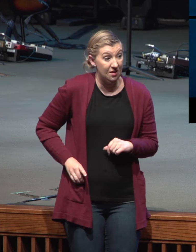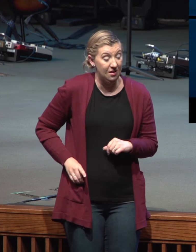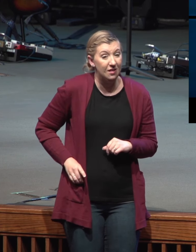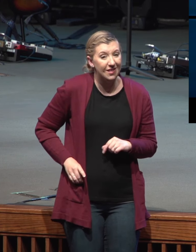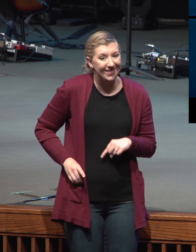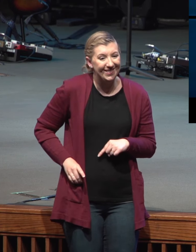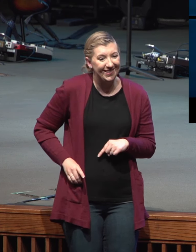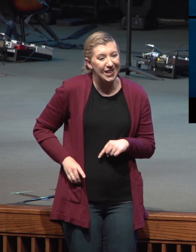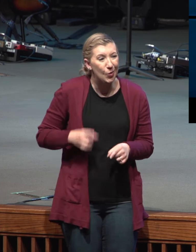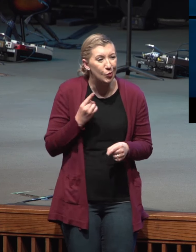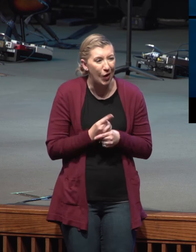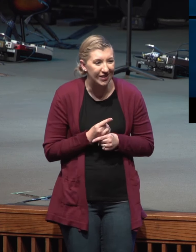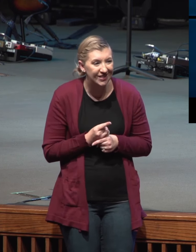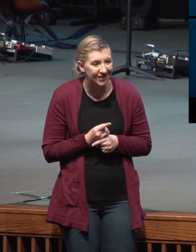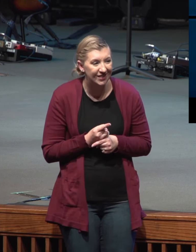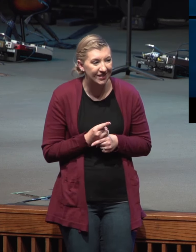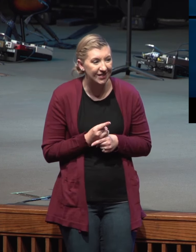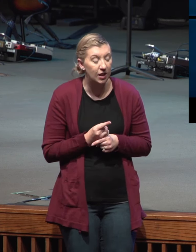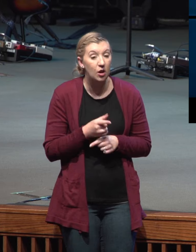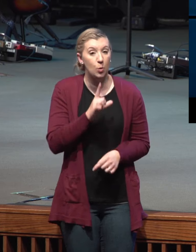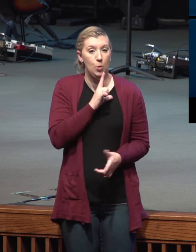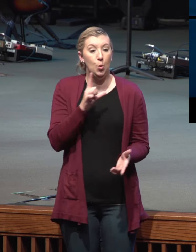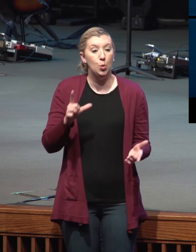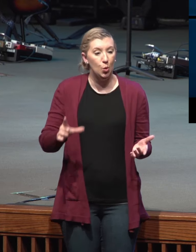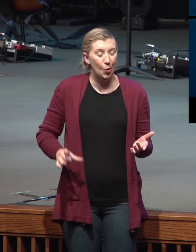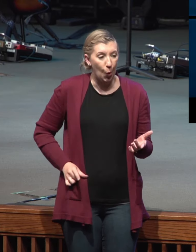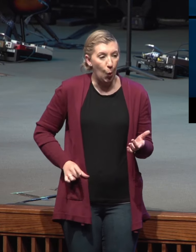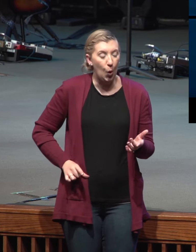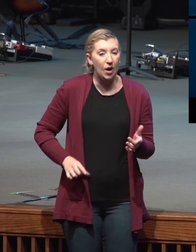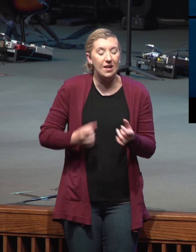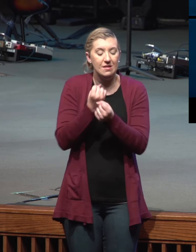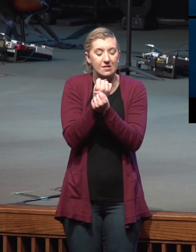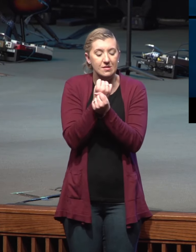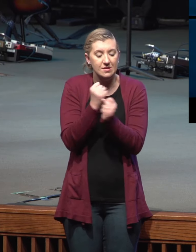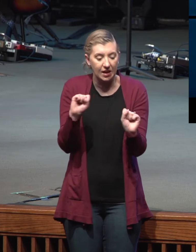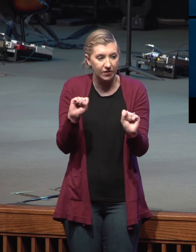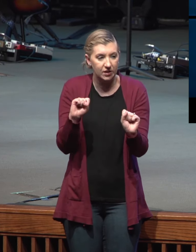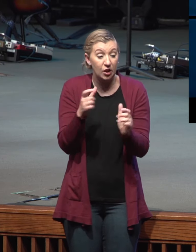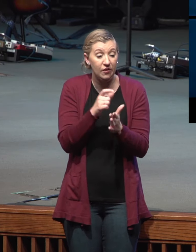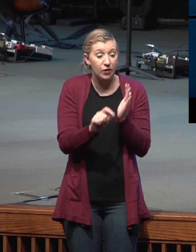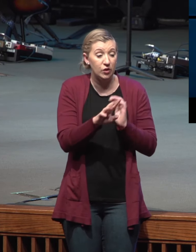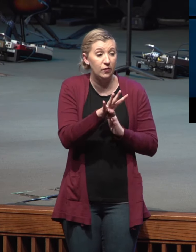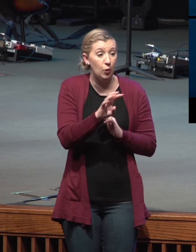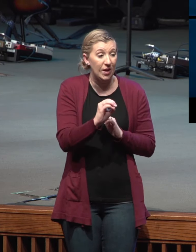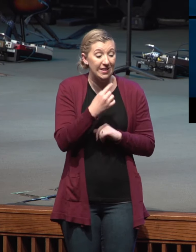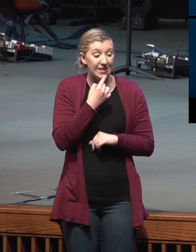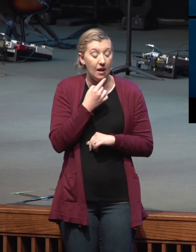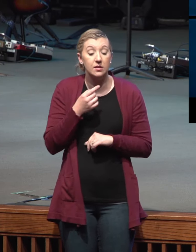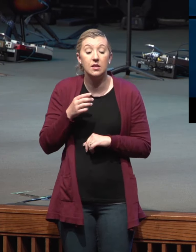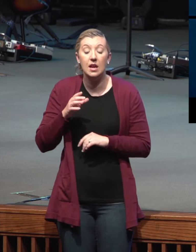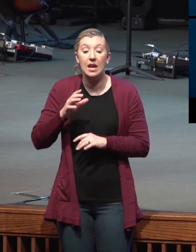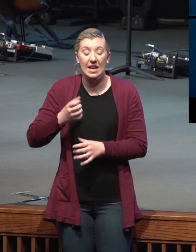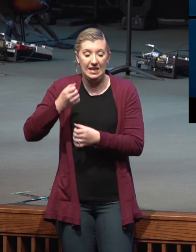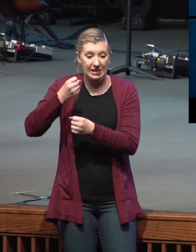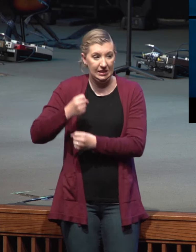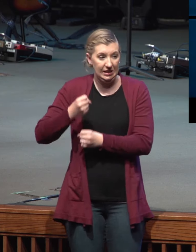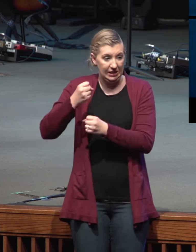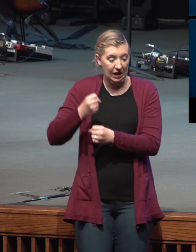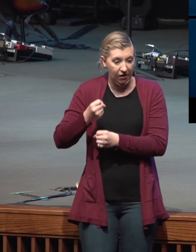David was right. The Lord saves. Verse 40 says, then he took his staff in his